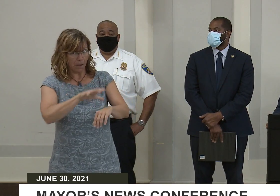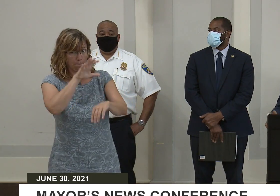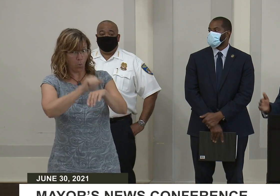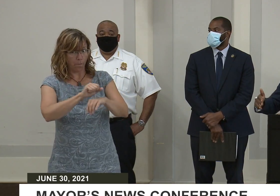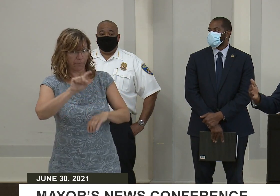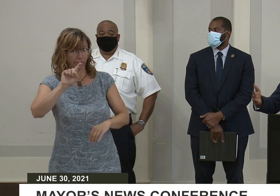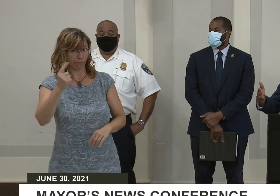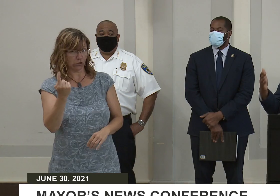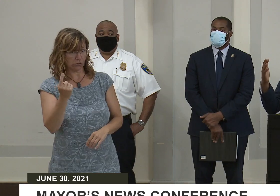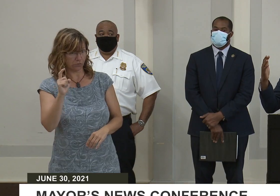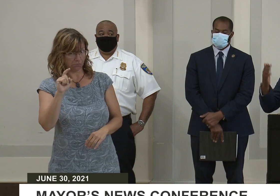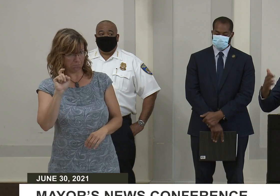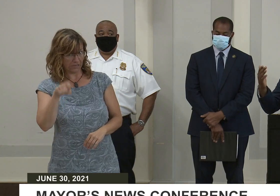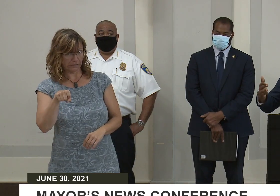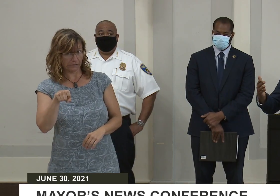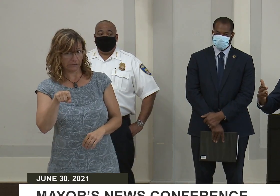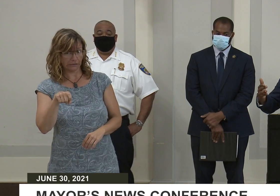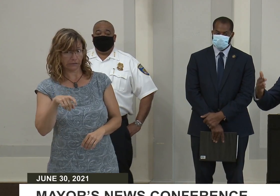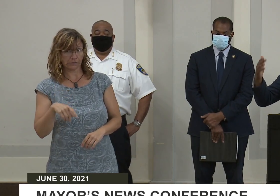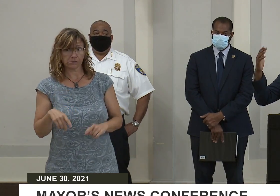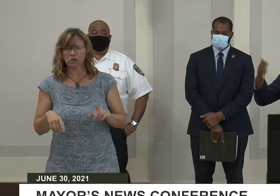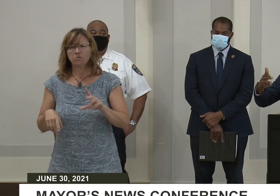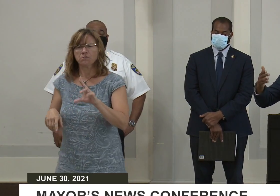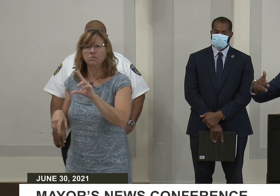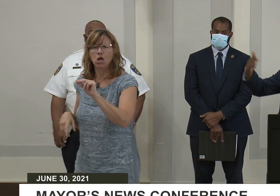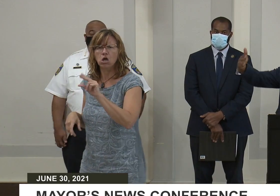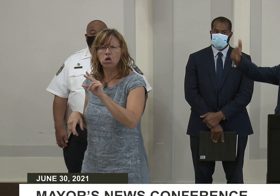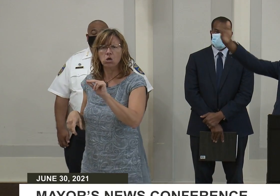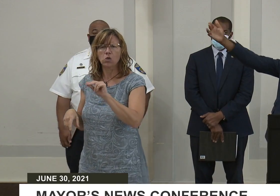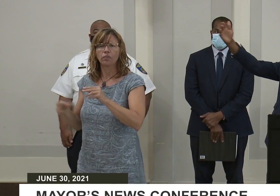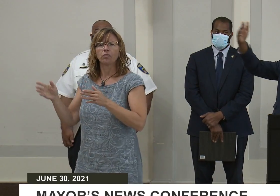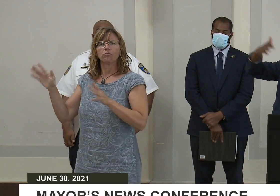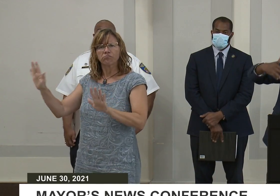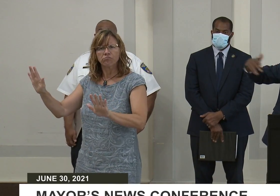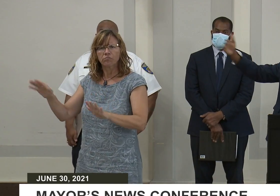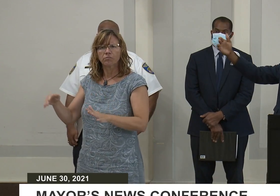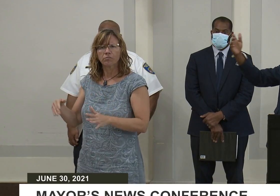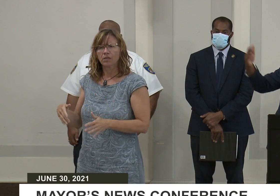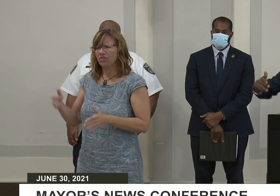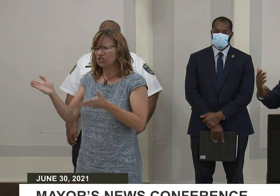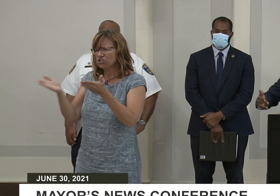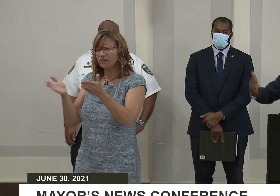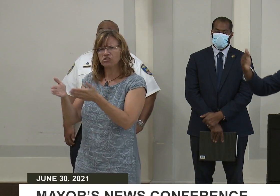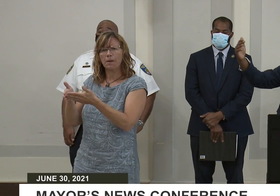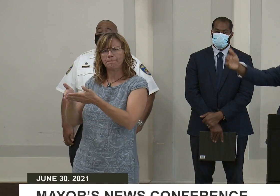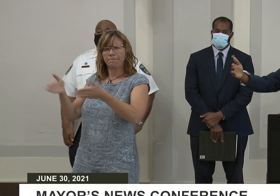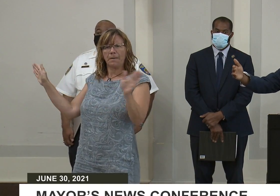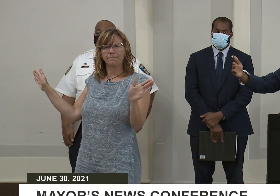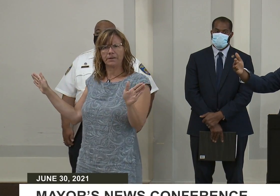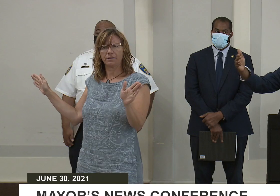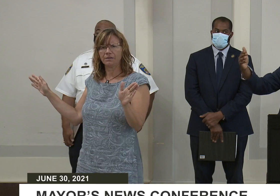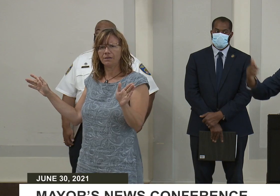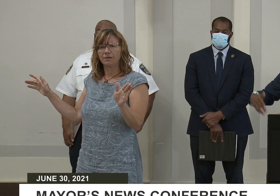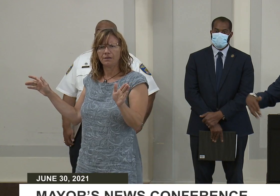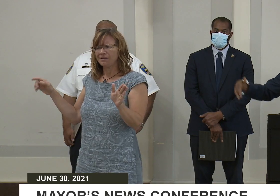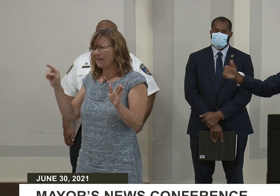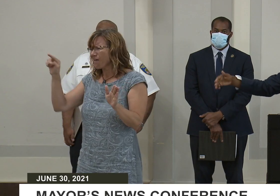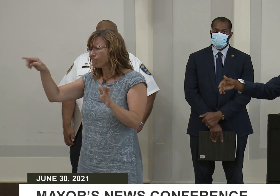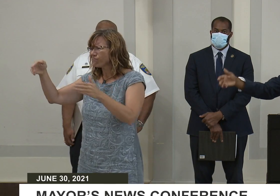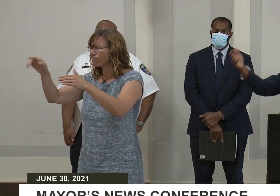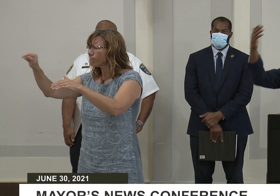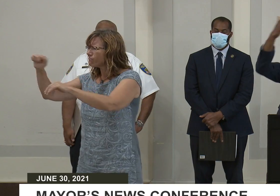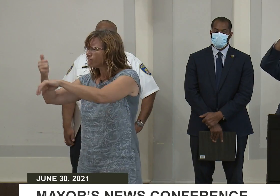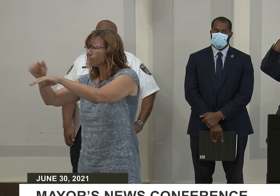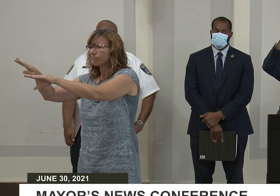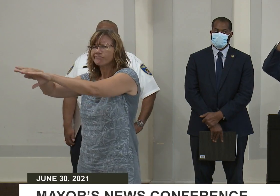you know. But these buildings, these services, for the most part, are dispersed throughout the buildings, right? So they'll be able to walk into Abel Woolman. They'll